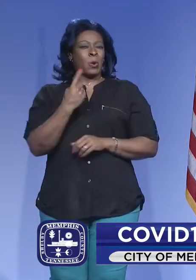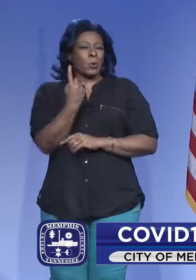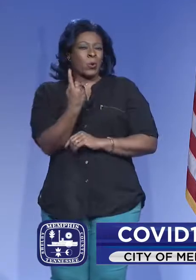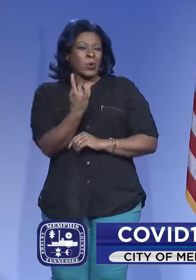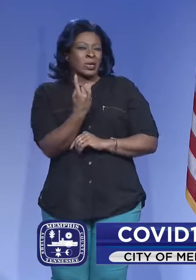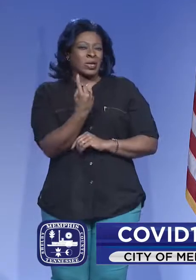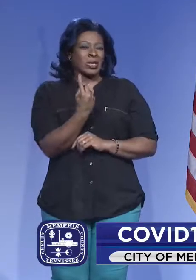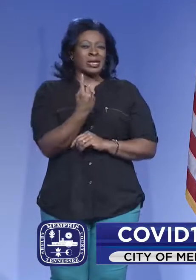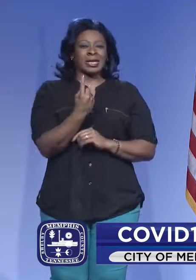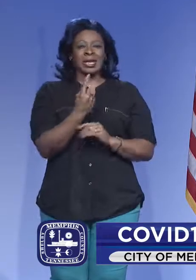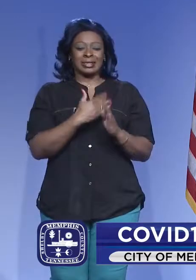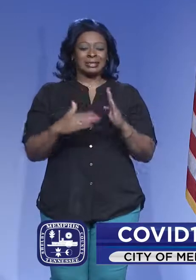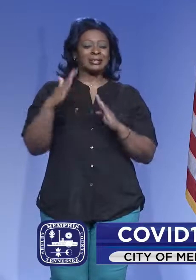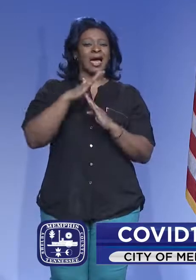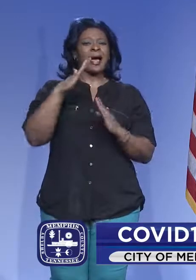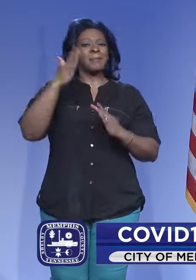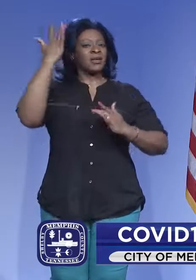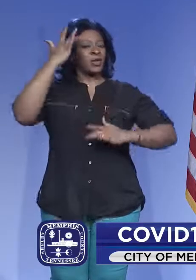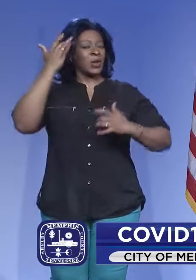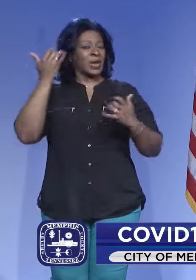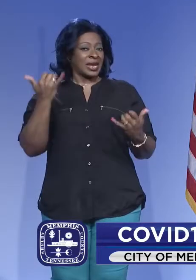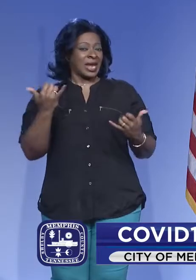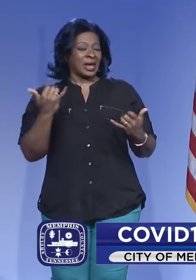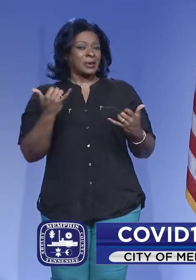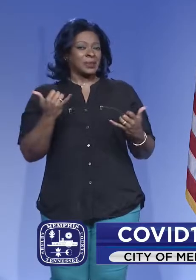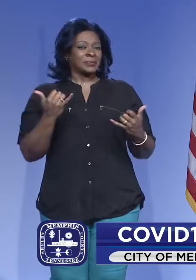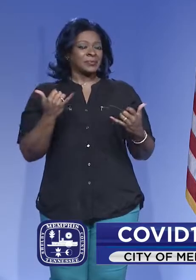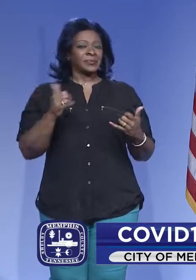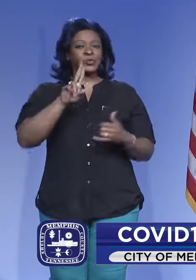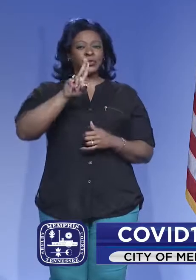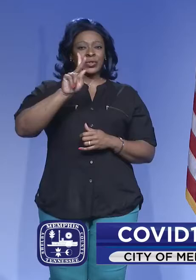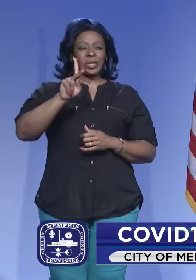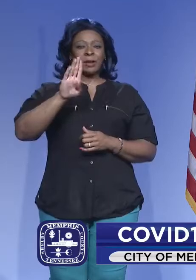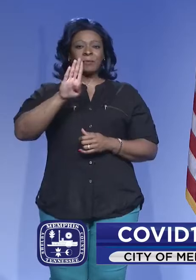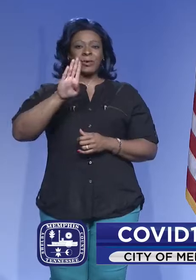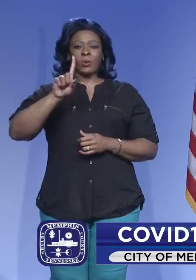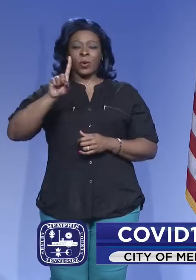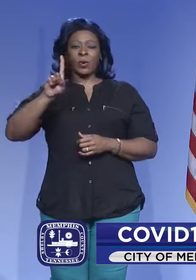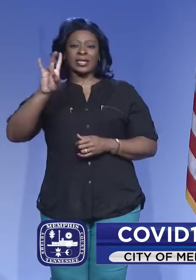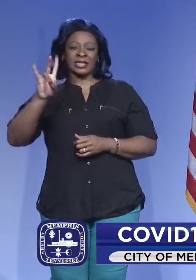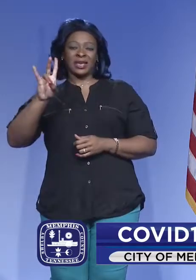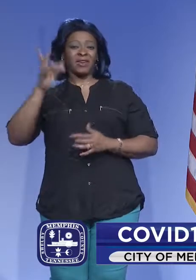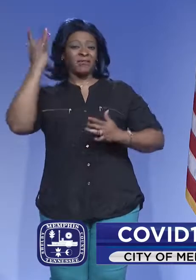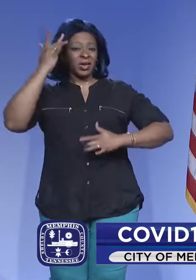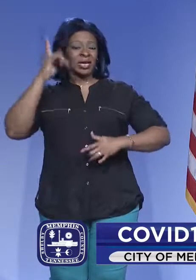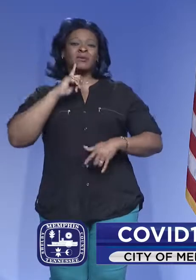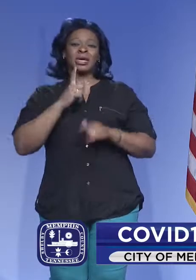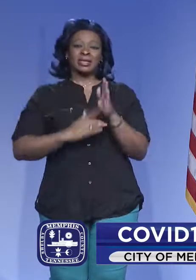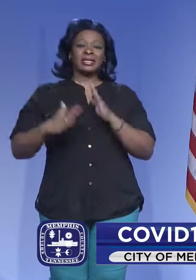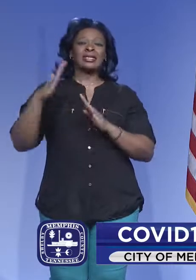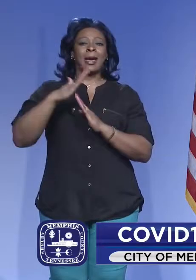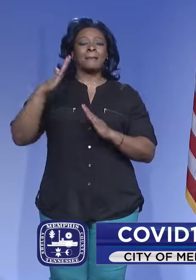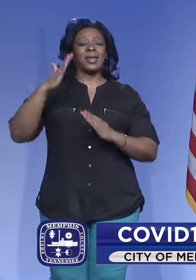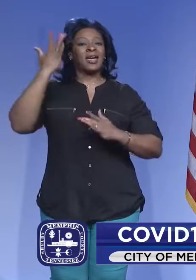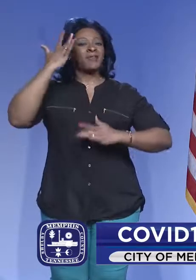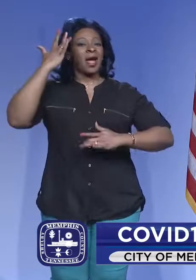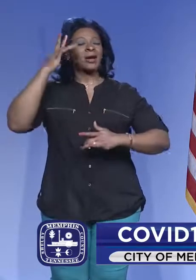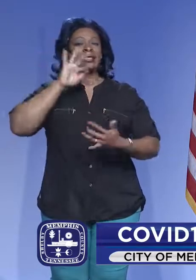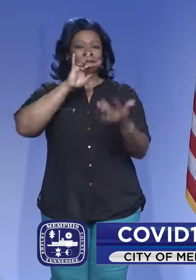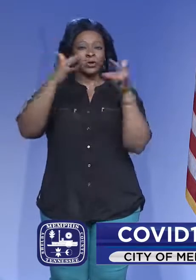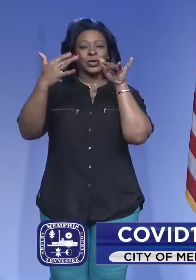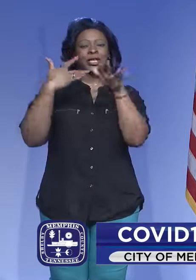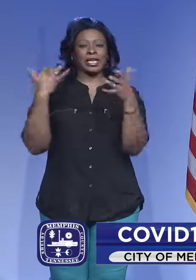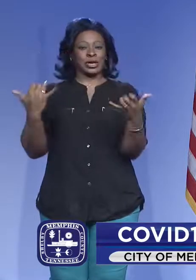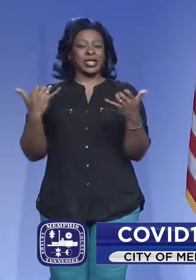one predominant variant right now. The UK B117 variant really is the dominant variant that's circulating right